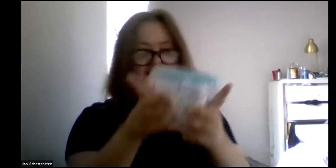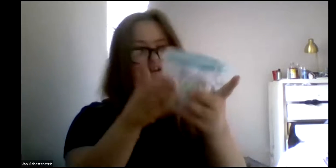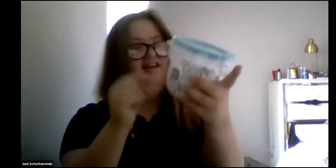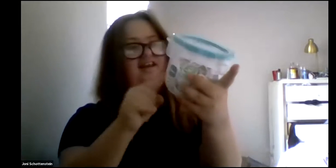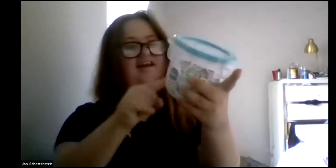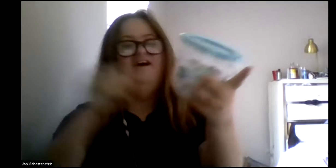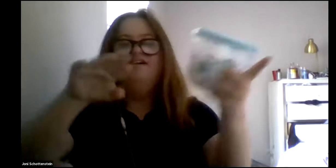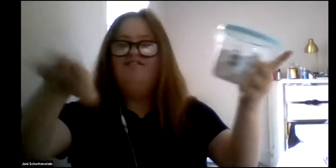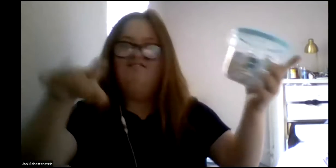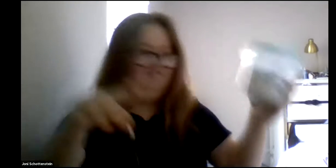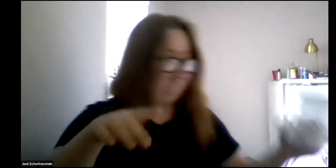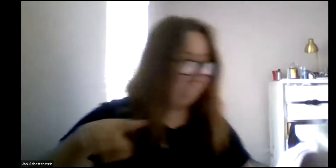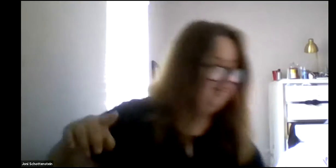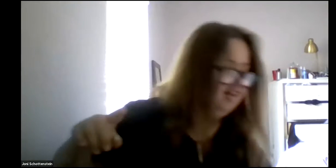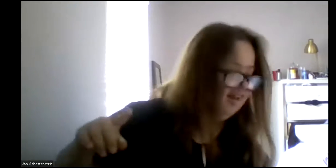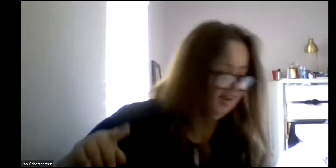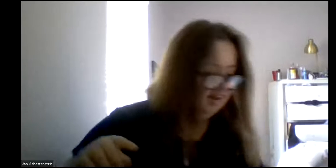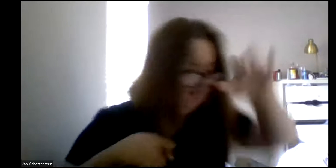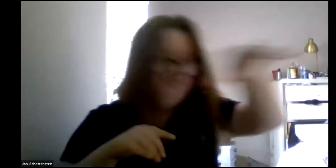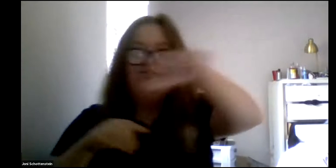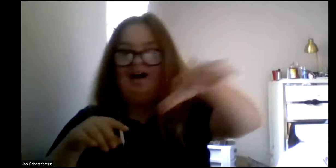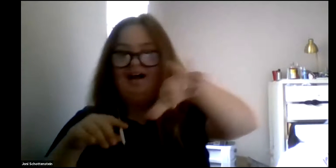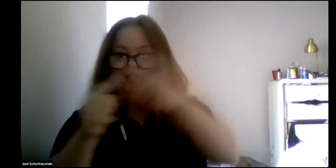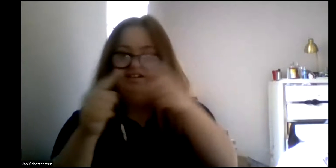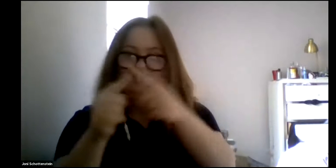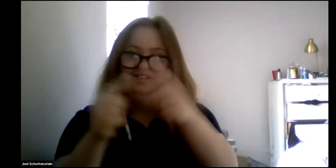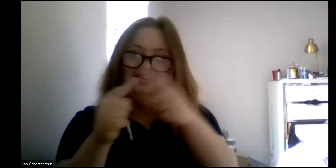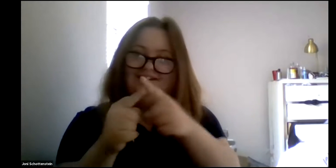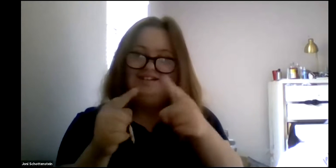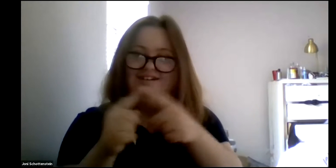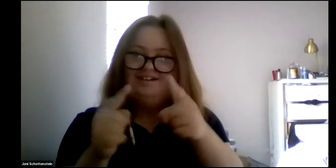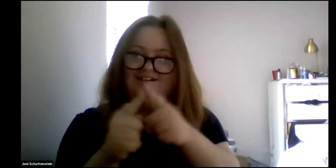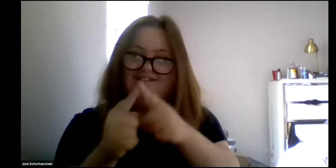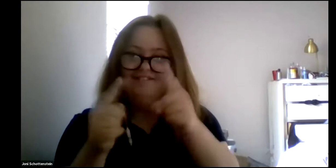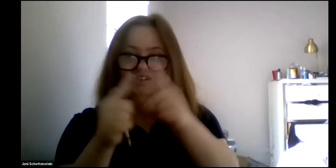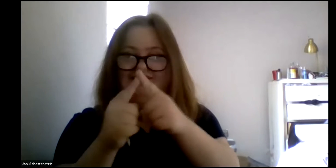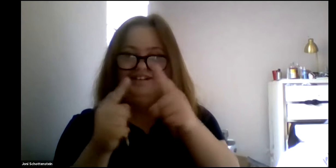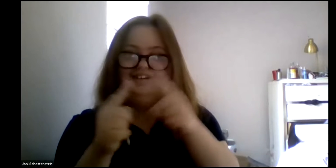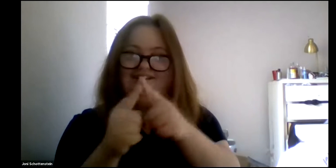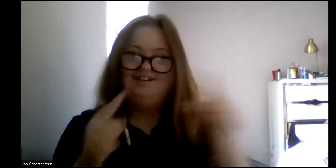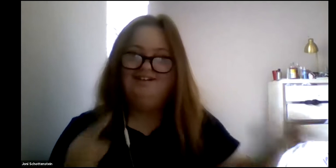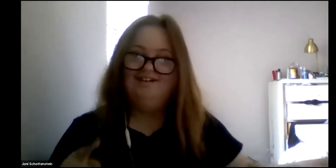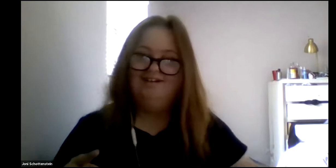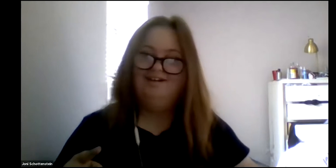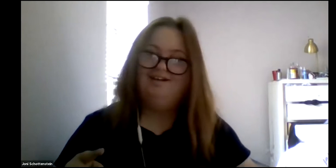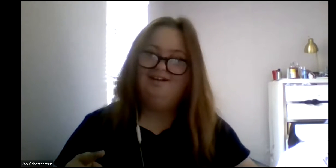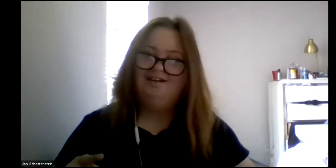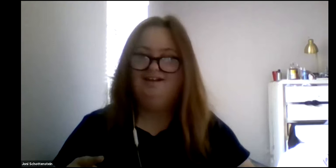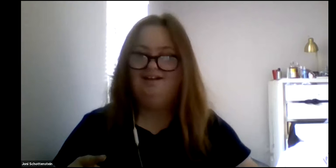they need to know who won, that's fine. But how much the person bid becomes a huge issue now. It always has, but this year it will be. I don't know